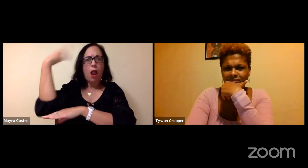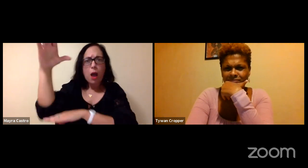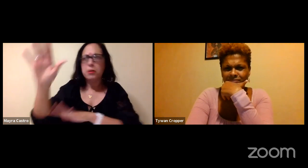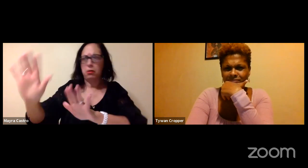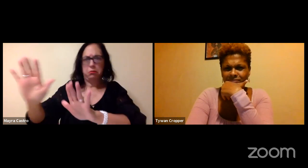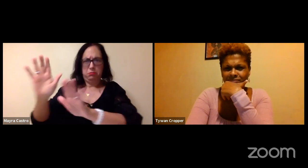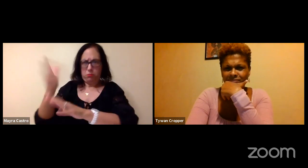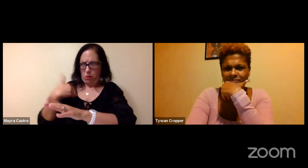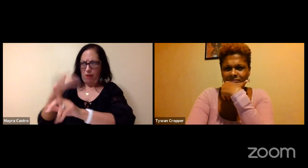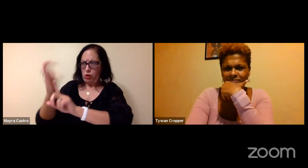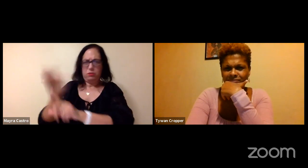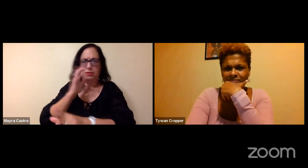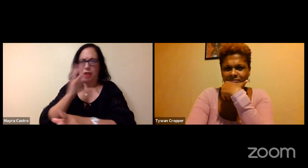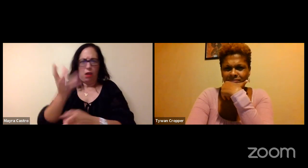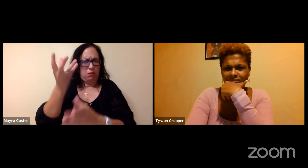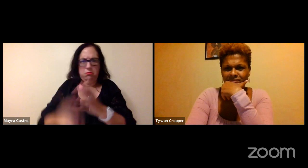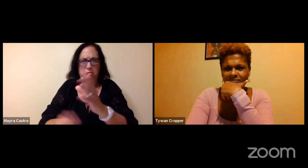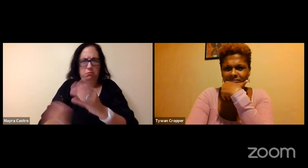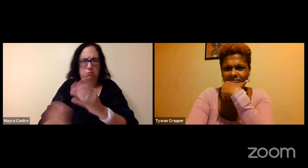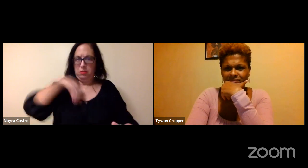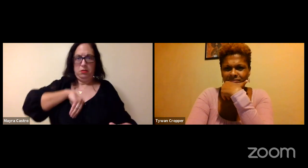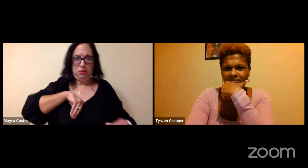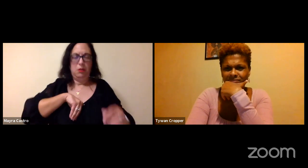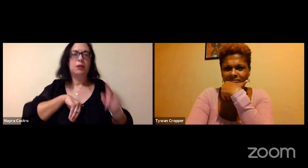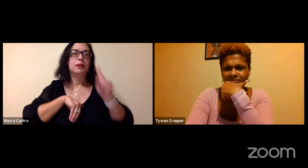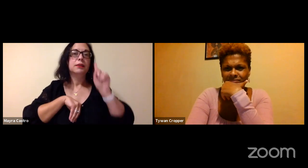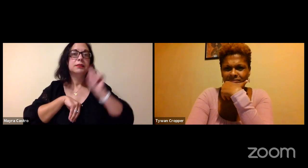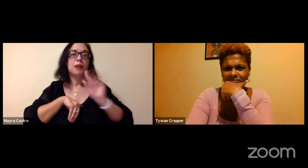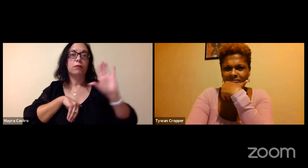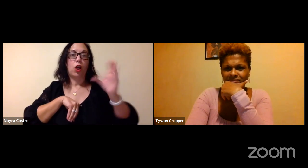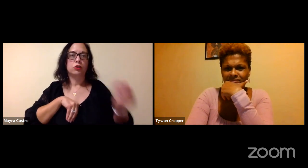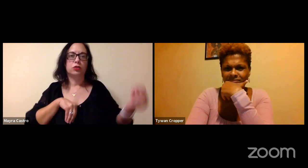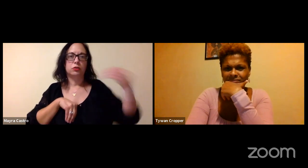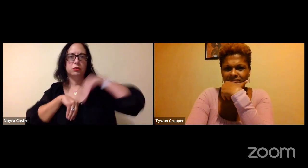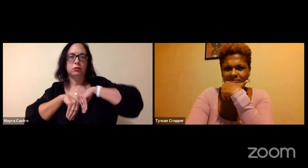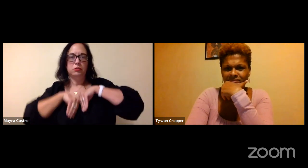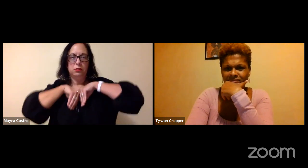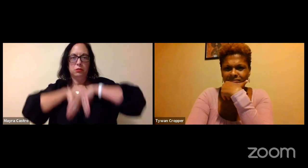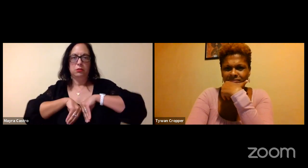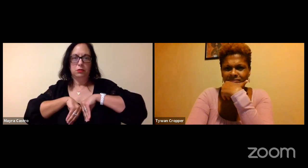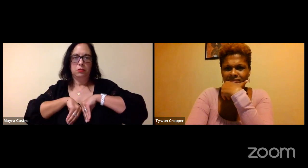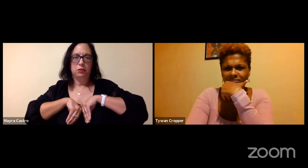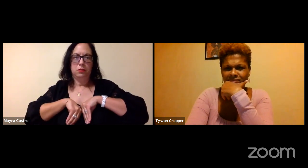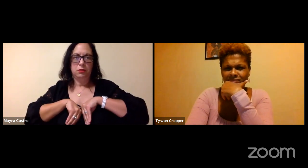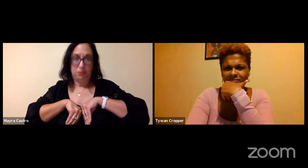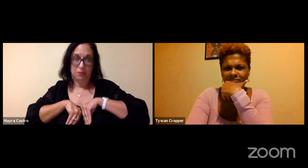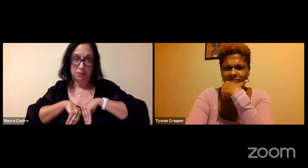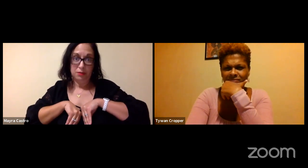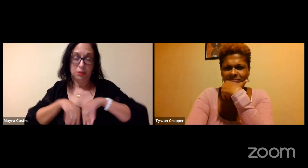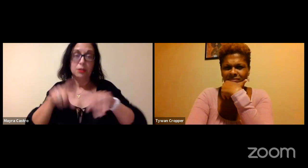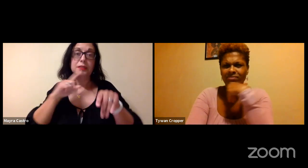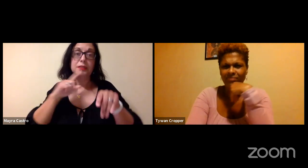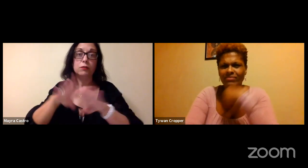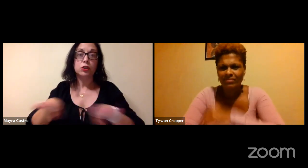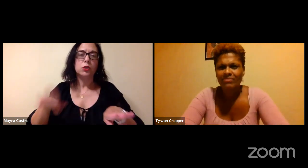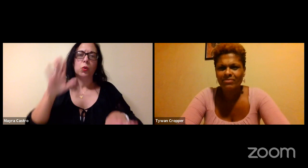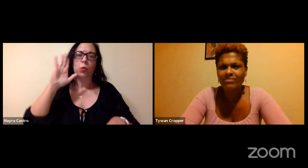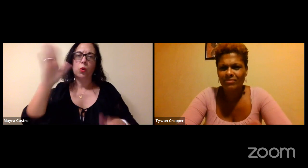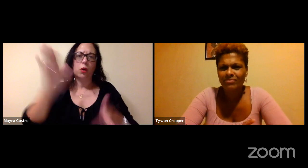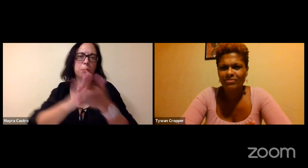culture. Whether you're from Cuba or Colombia, it doesn't matter. You can